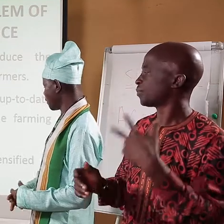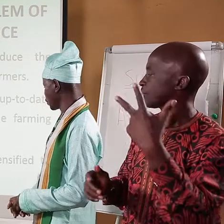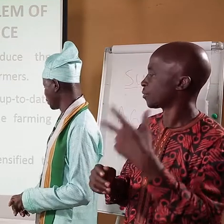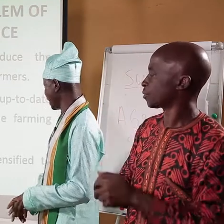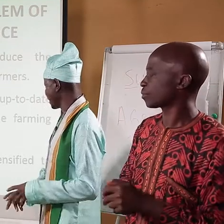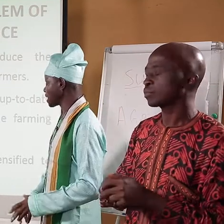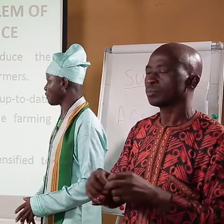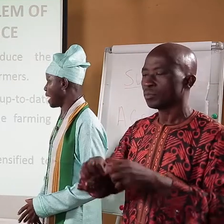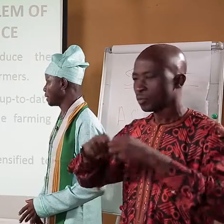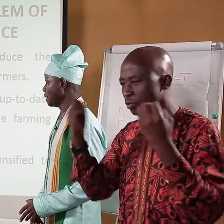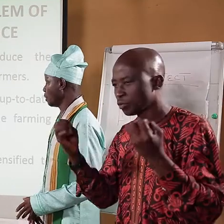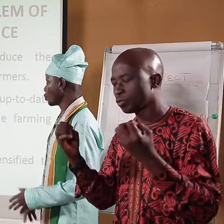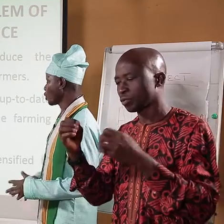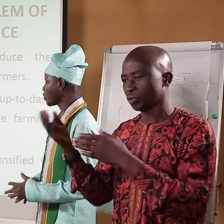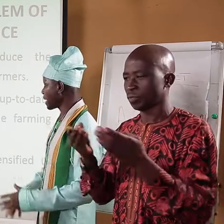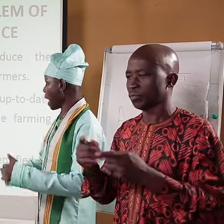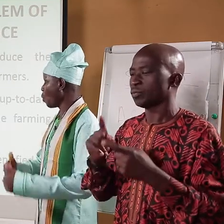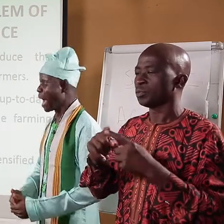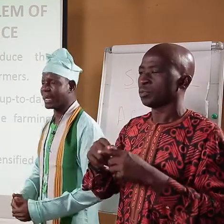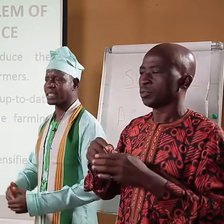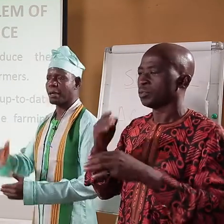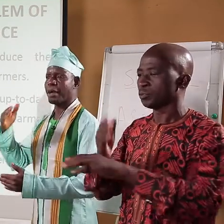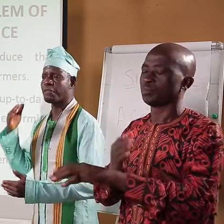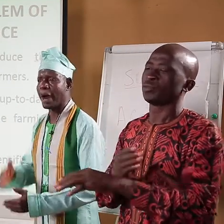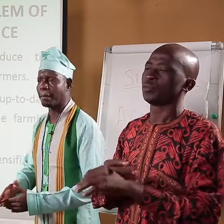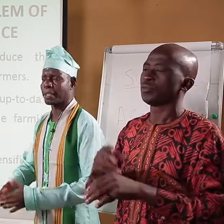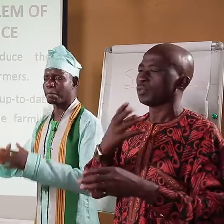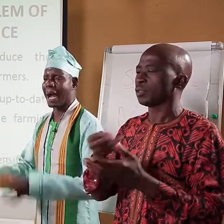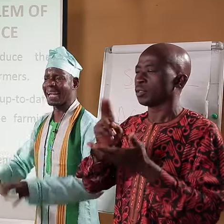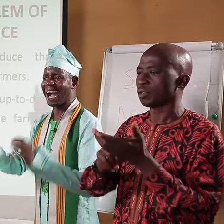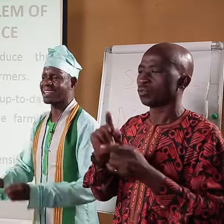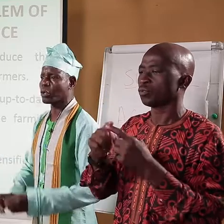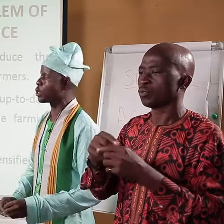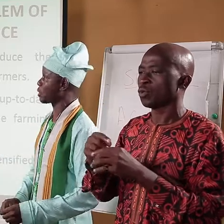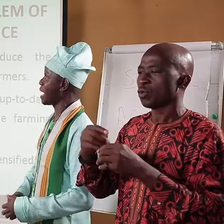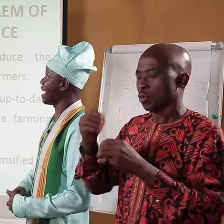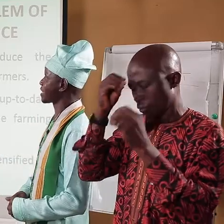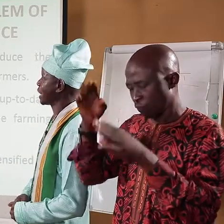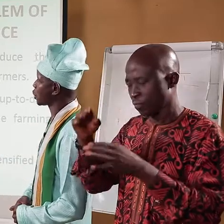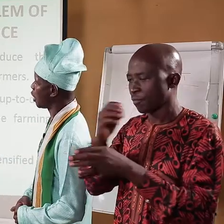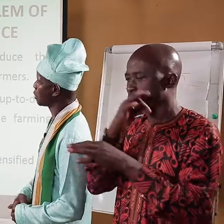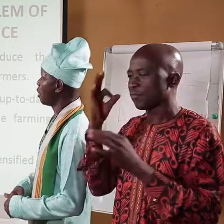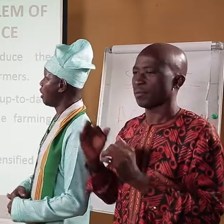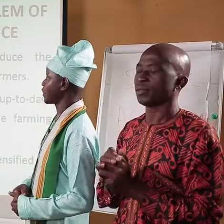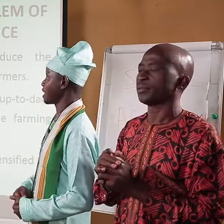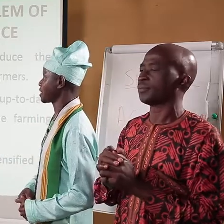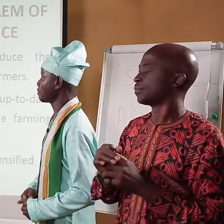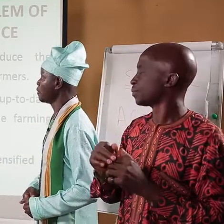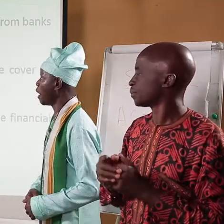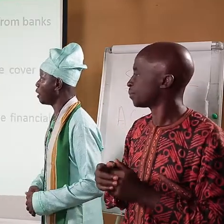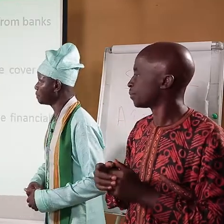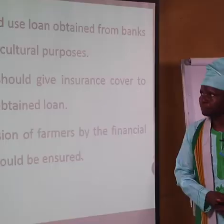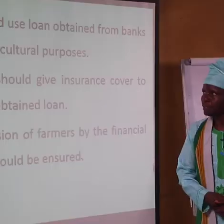extension service should be intensified to create awareness in farmers by agricultural extension